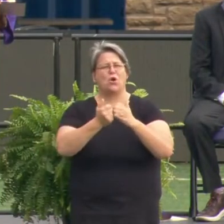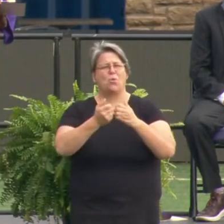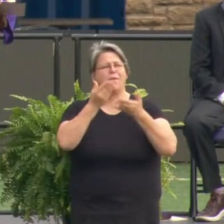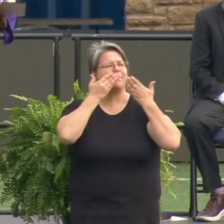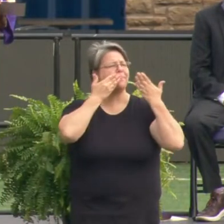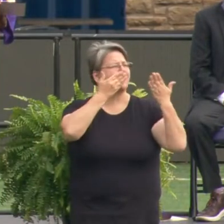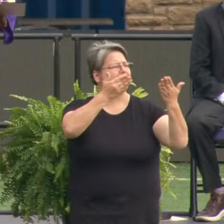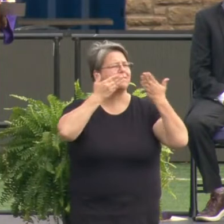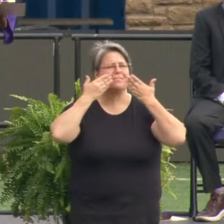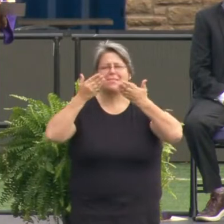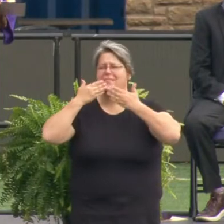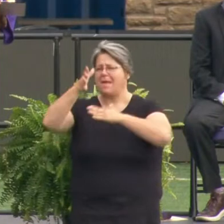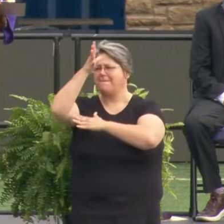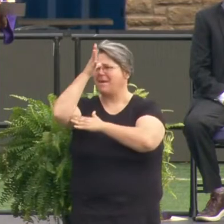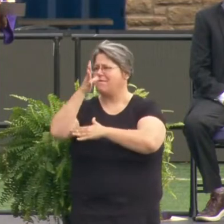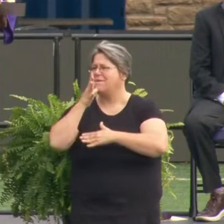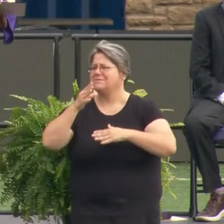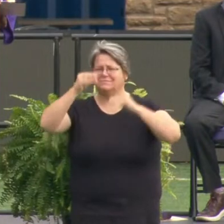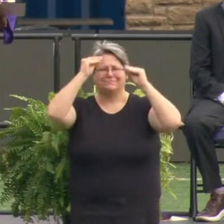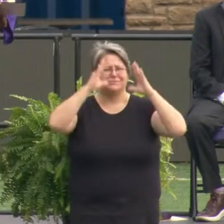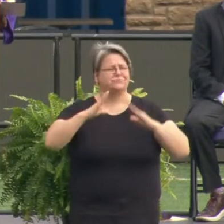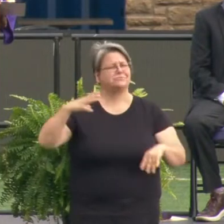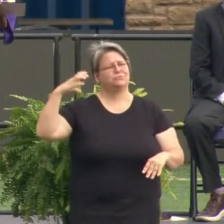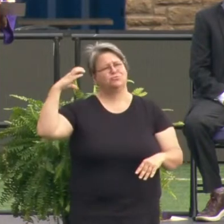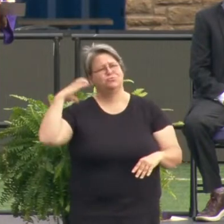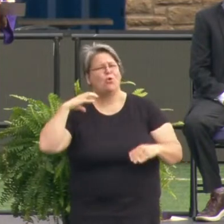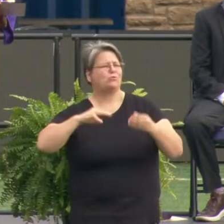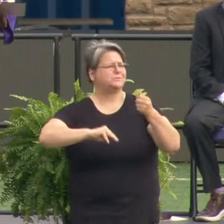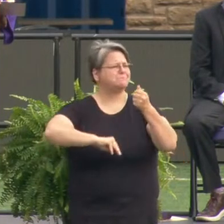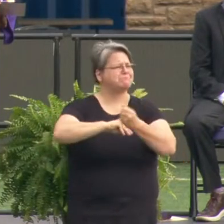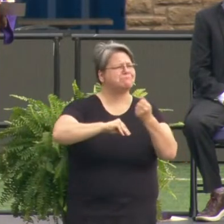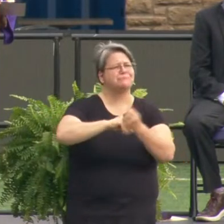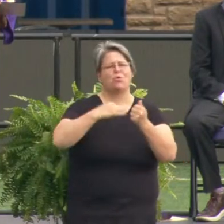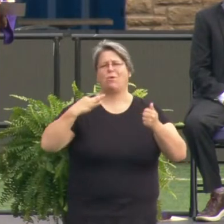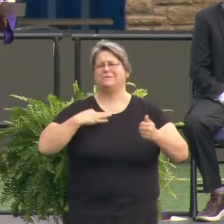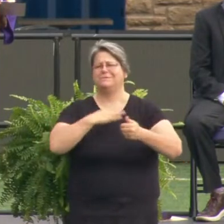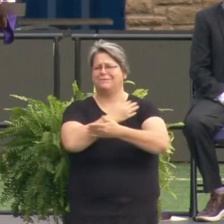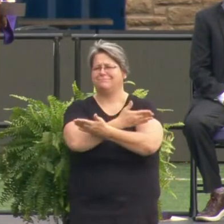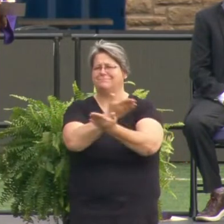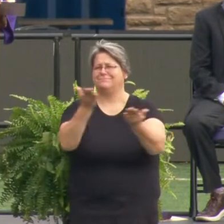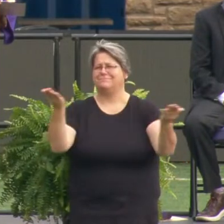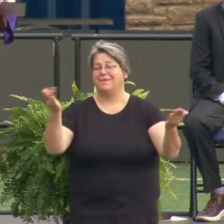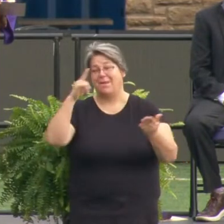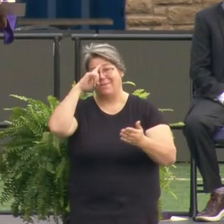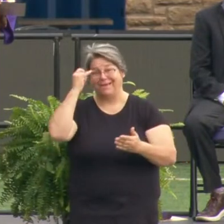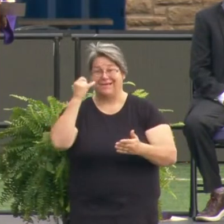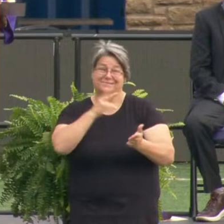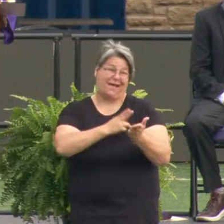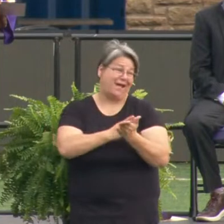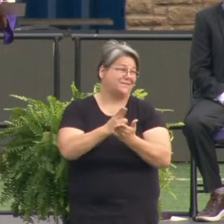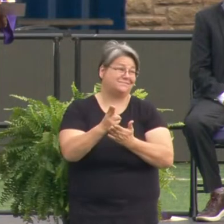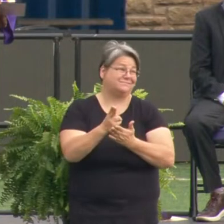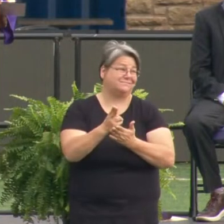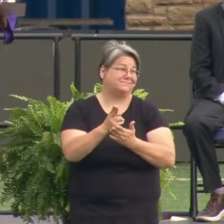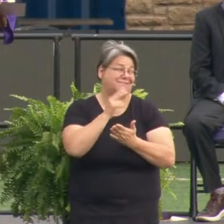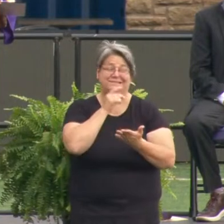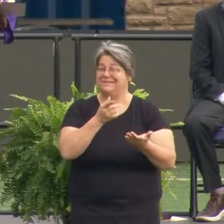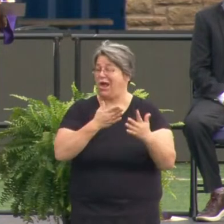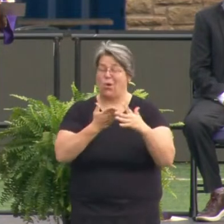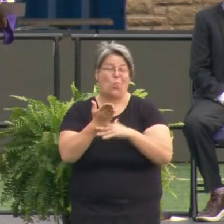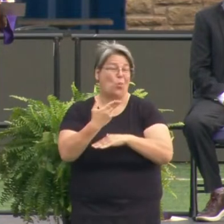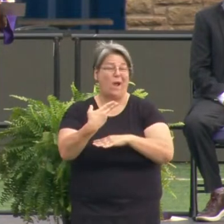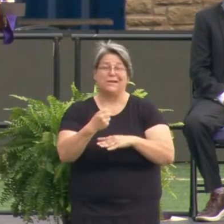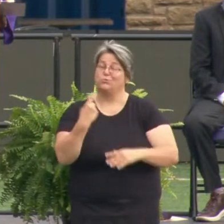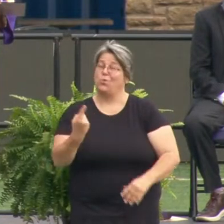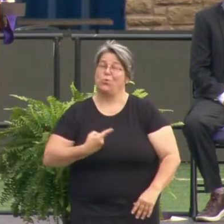all parents, teachers, coaches, mentors, and staff, because the bottom line is, we did not get through high school